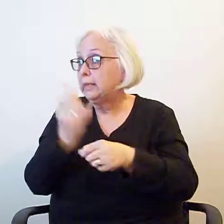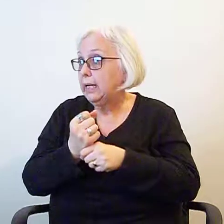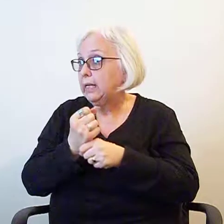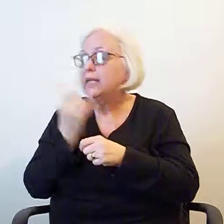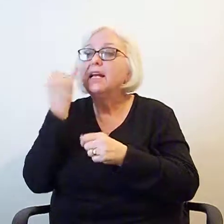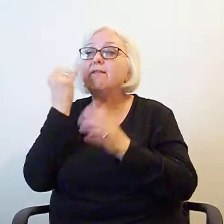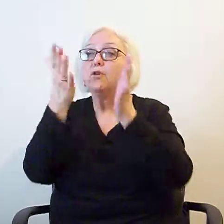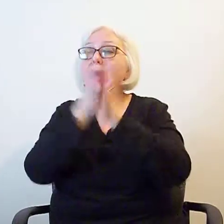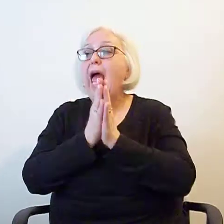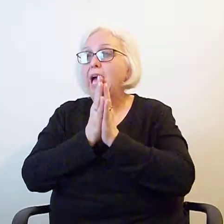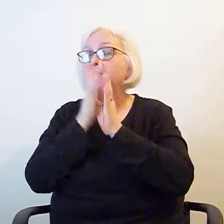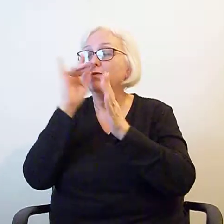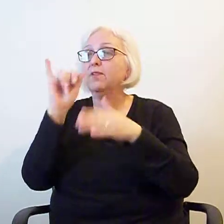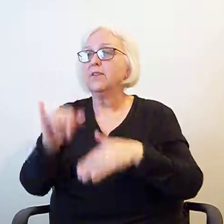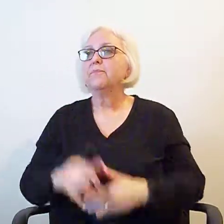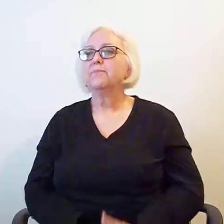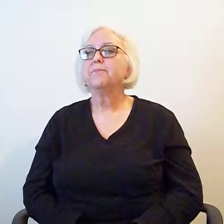request to do so.